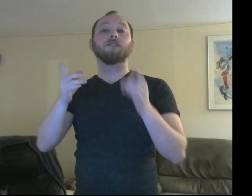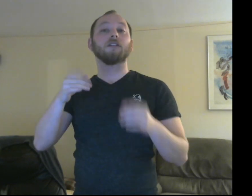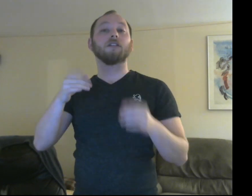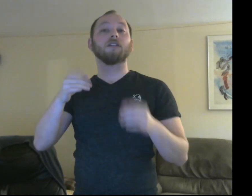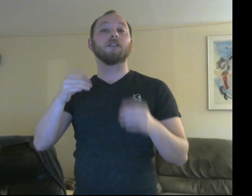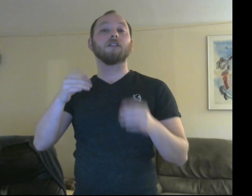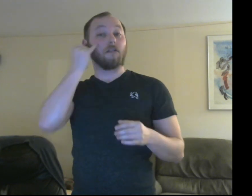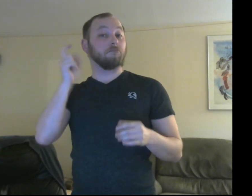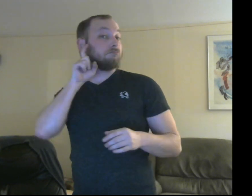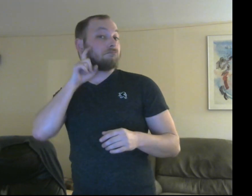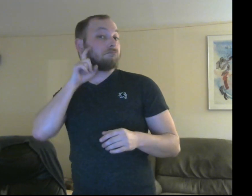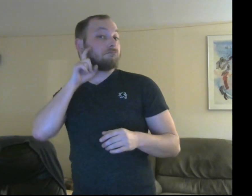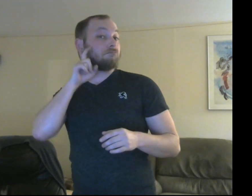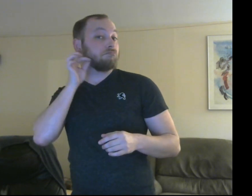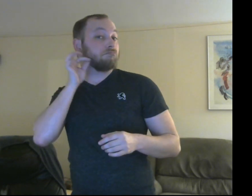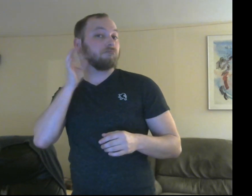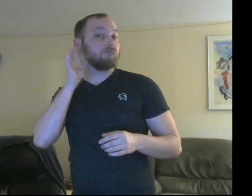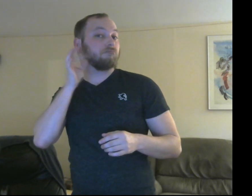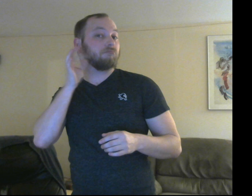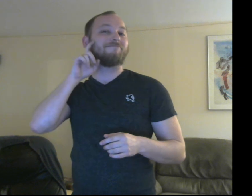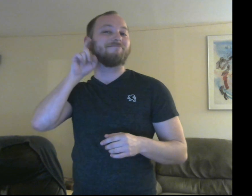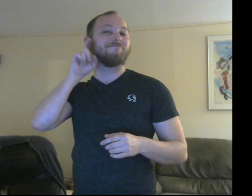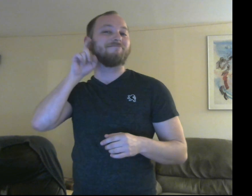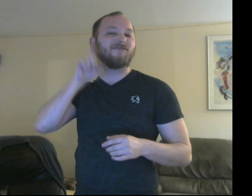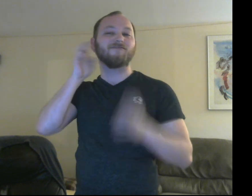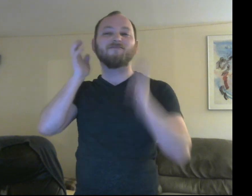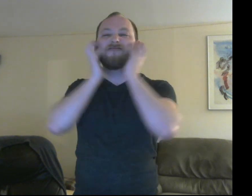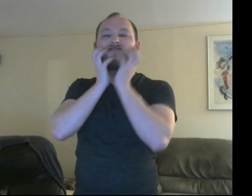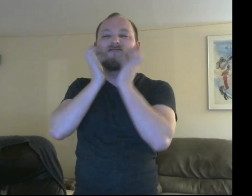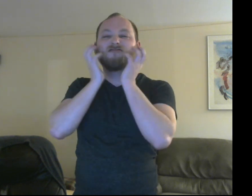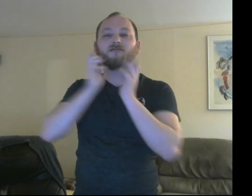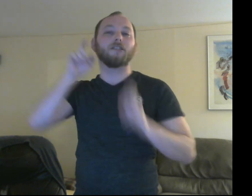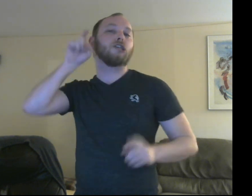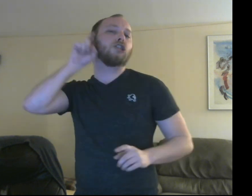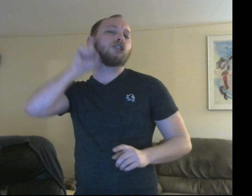you should be able to use all this information to look really good for your